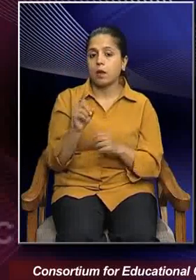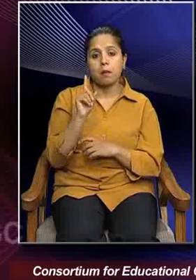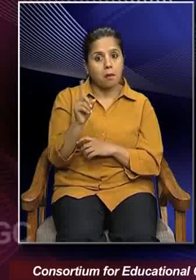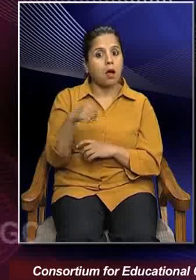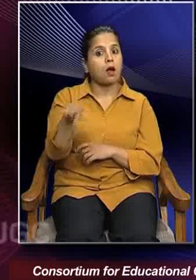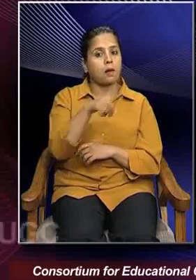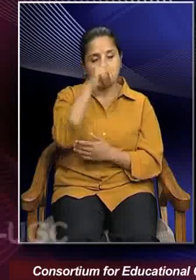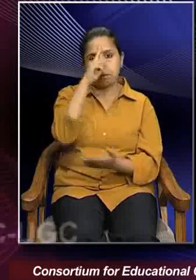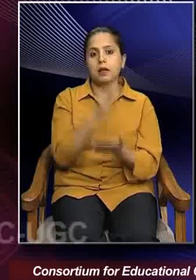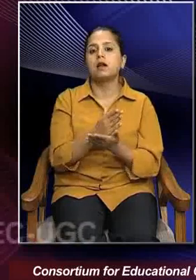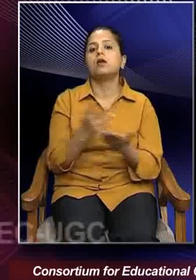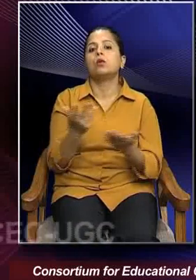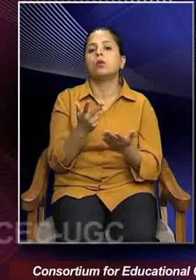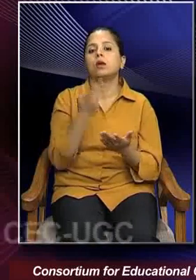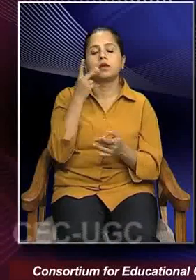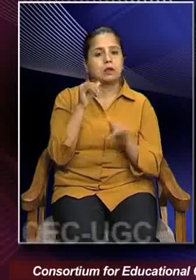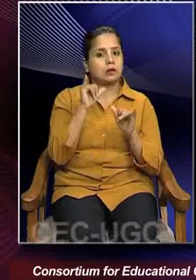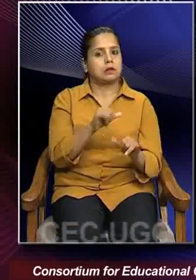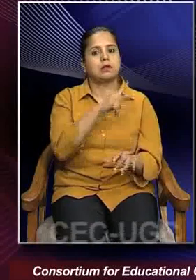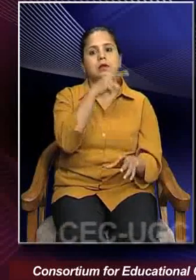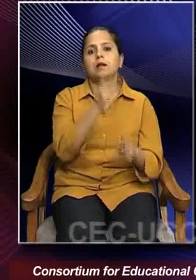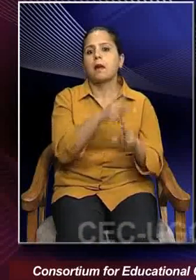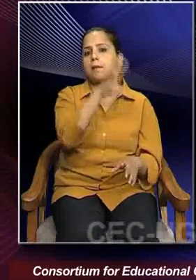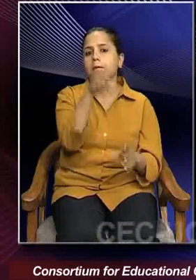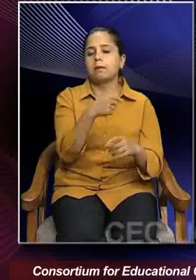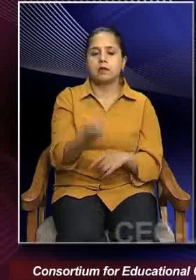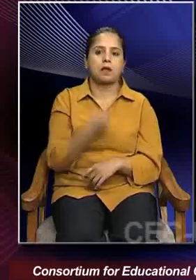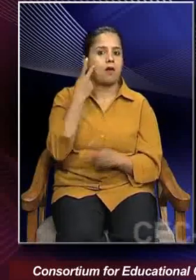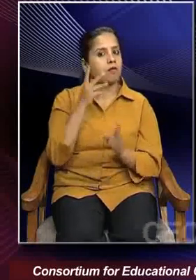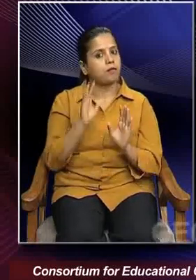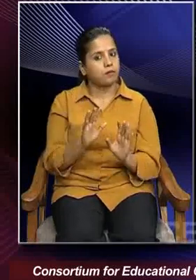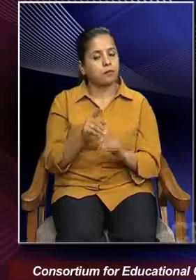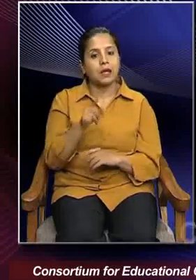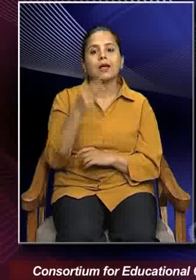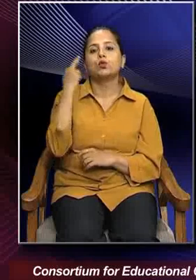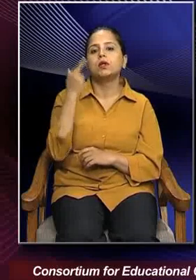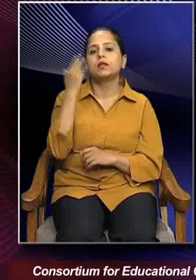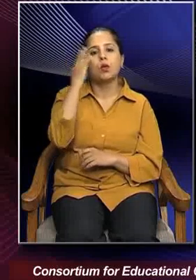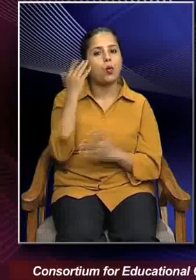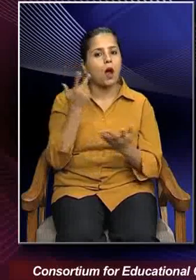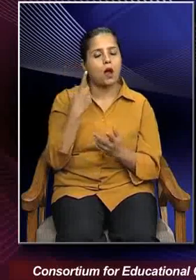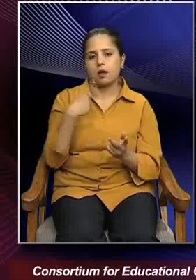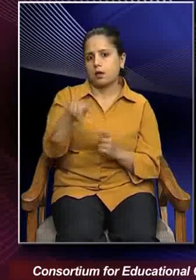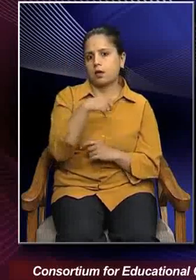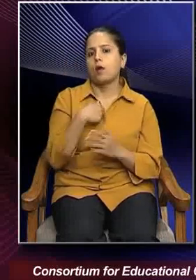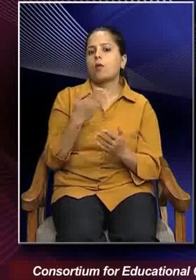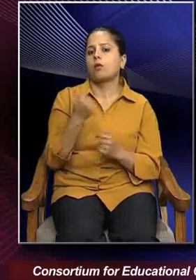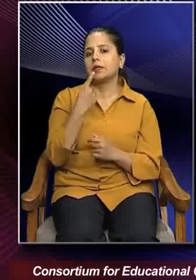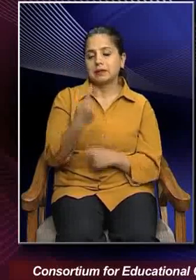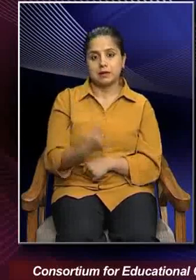is believed to reside in the self. So that is why we can say that